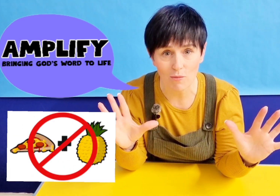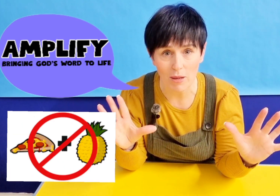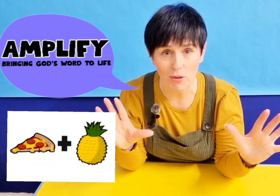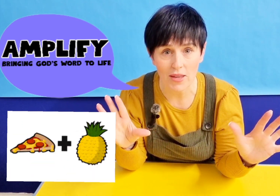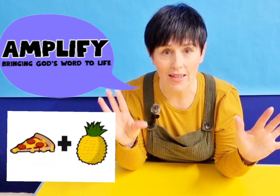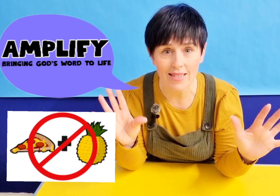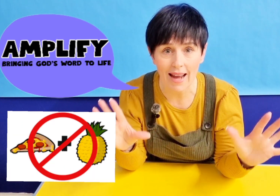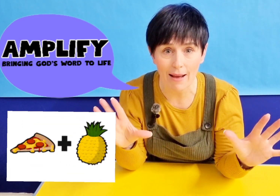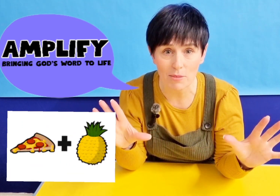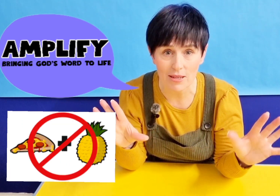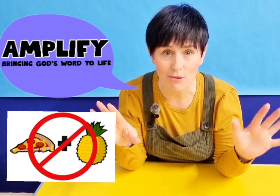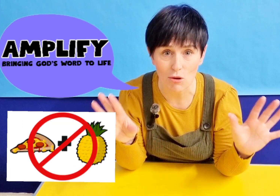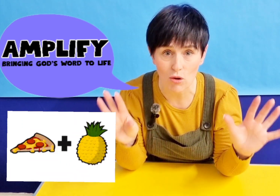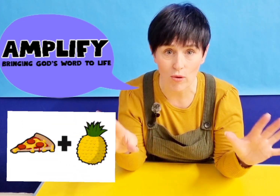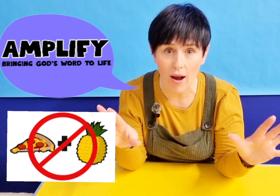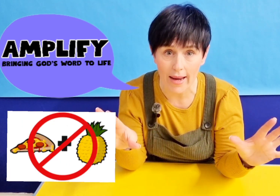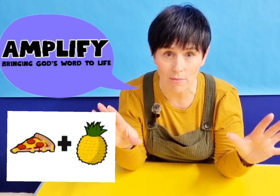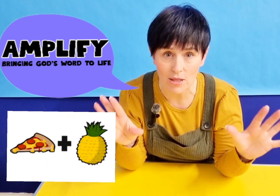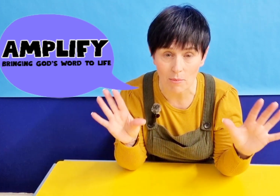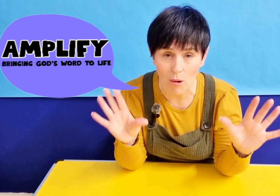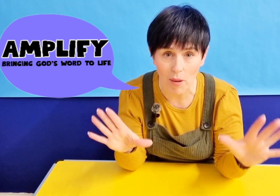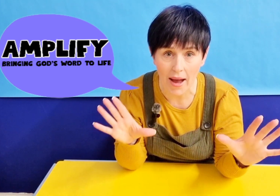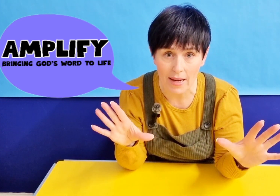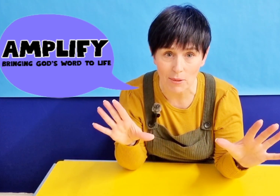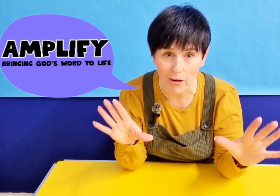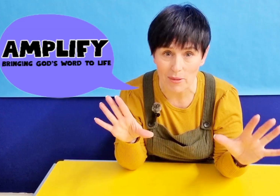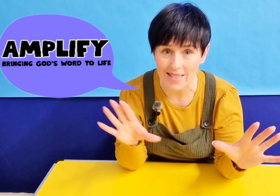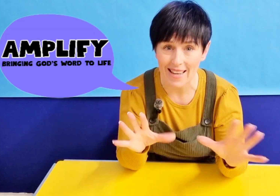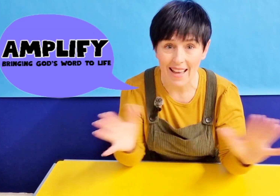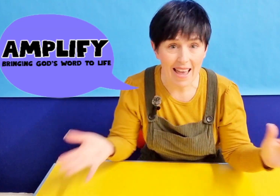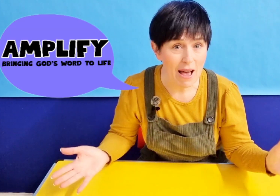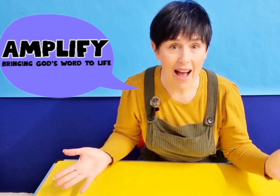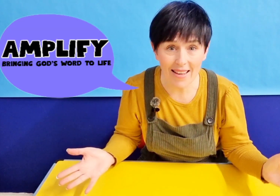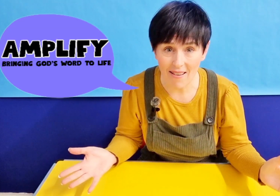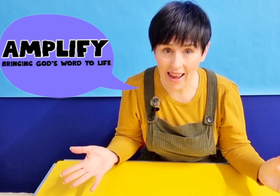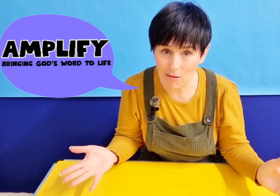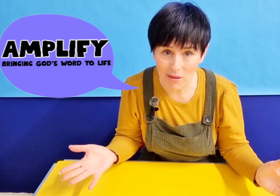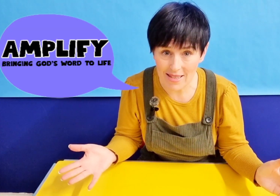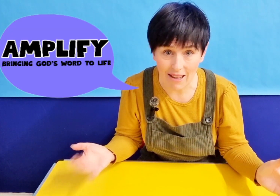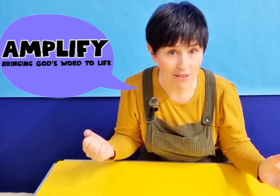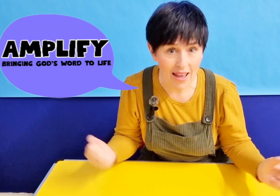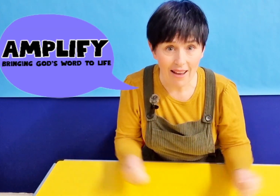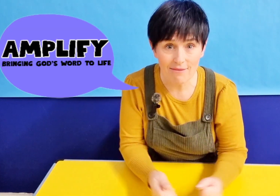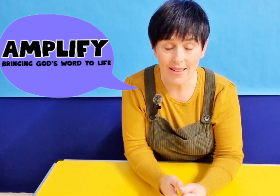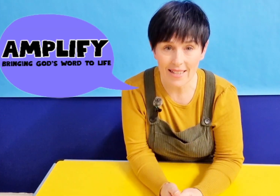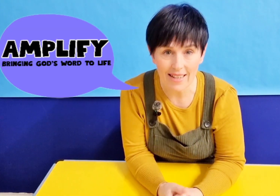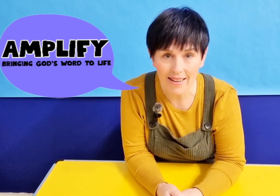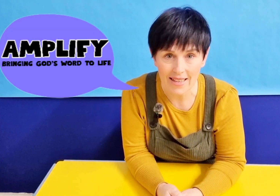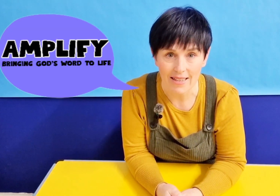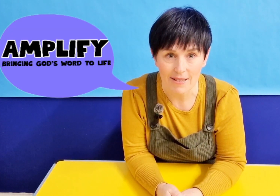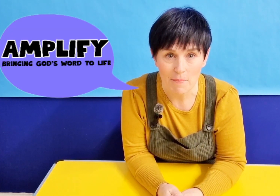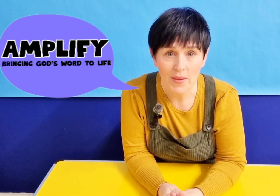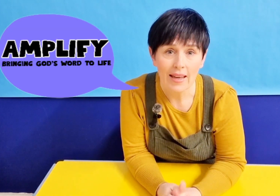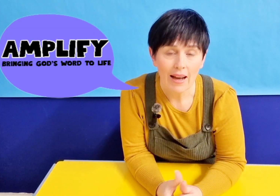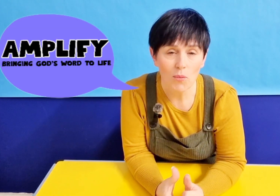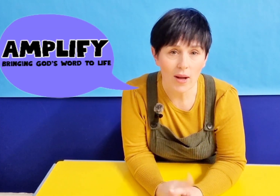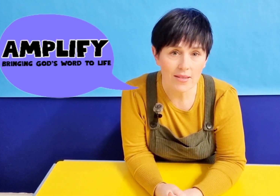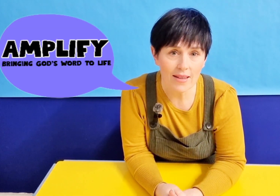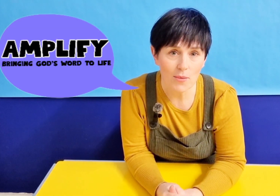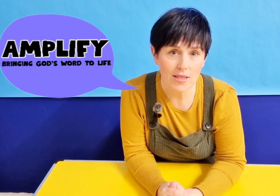people think it's an absolute crime to put pineapple on a pizza. I can't help myself. I really like it. And whilst I was